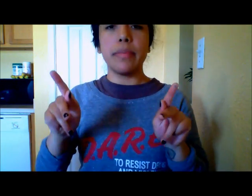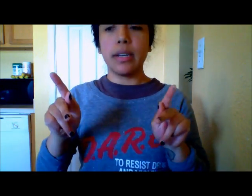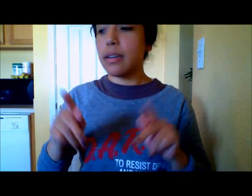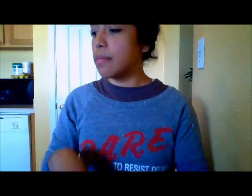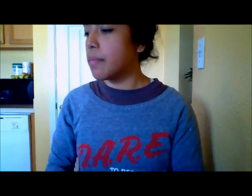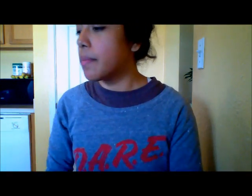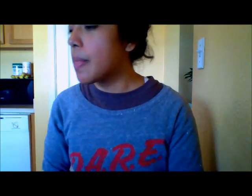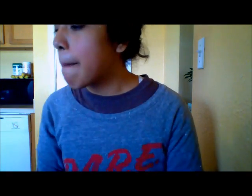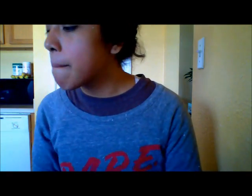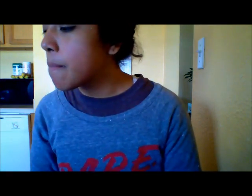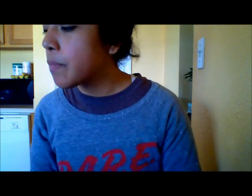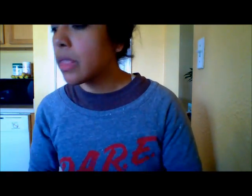permitted.